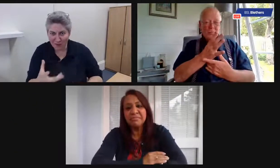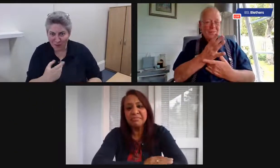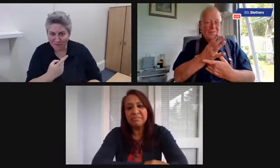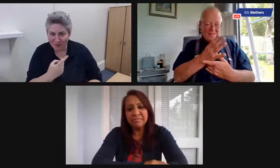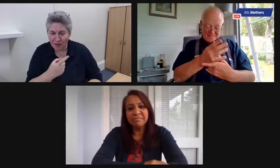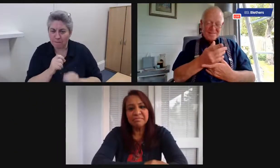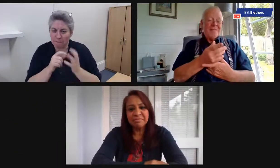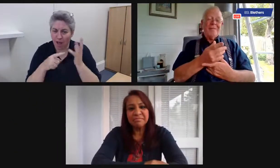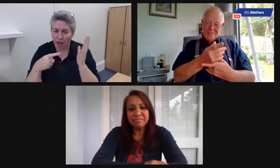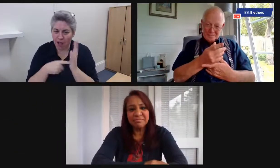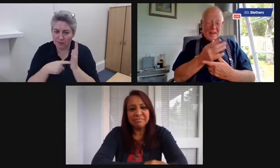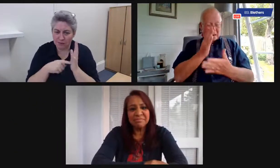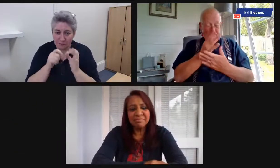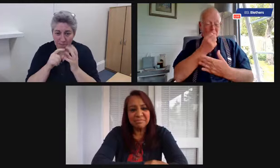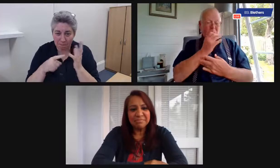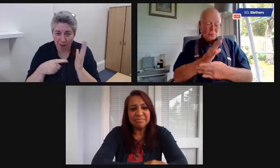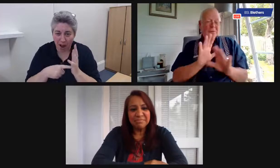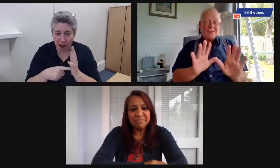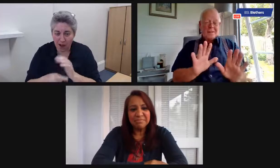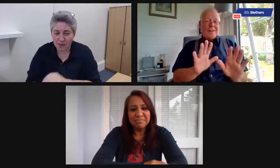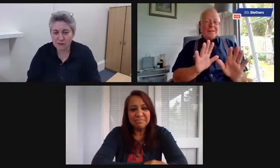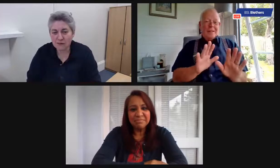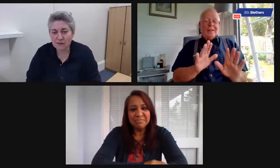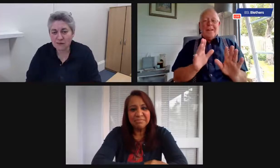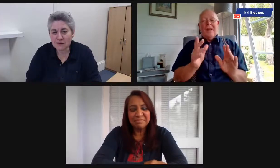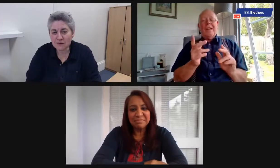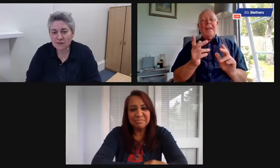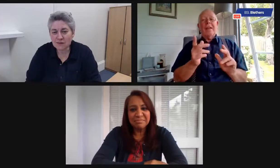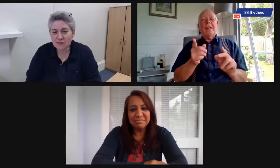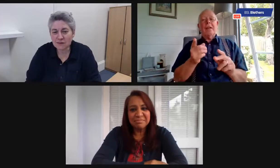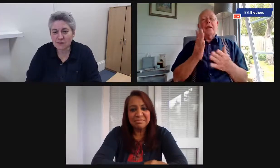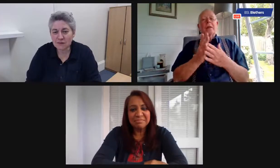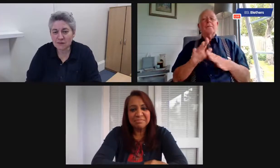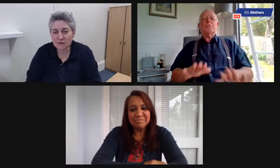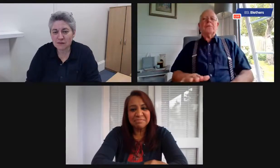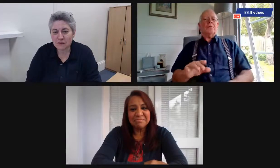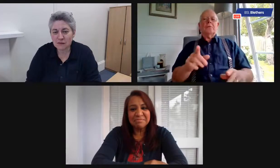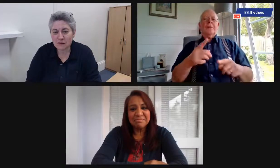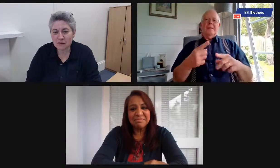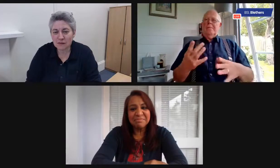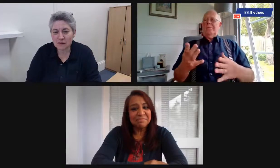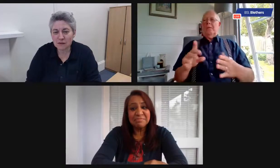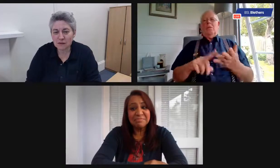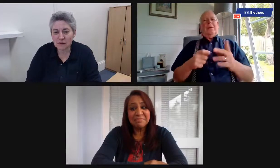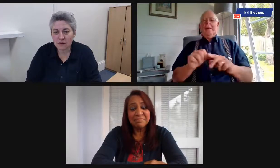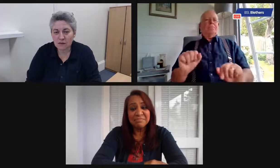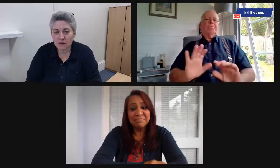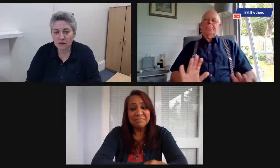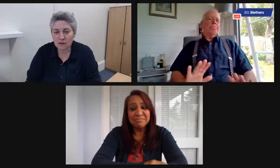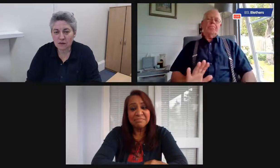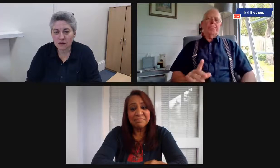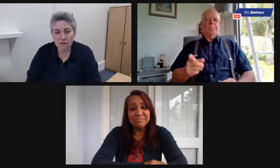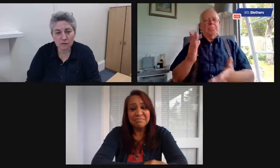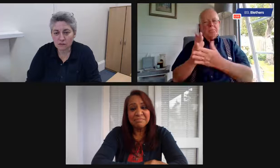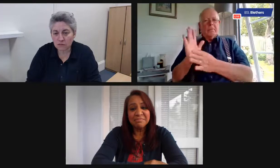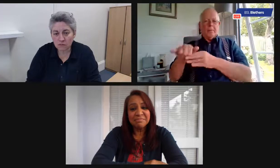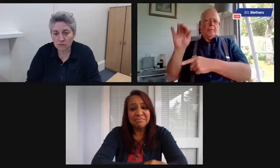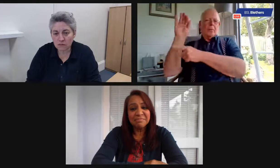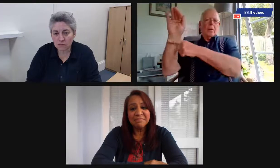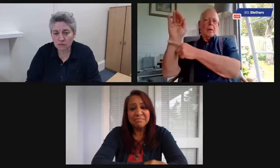So it's lovely, as you can see. Yeah, really Yeah. beautiful. It's beautiful, but it's not a native